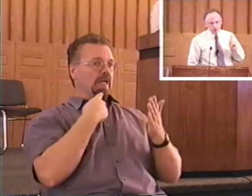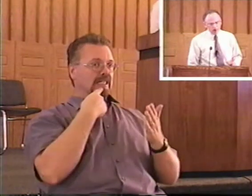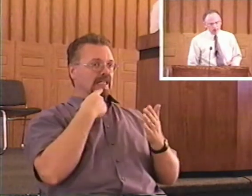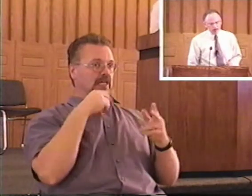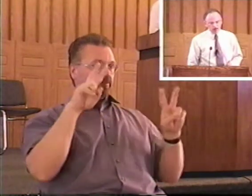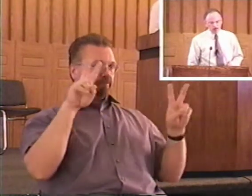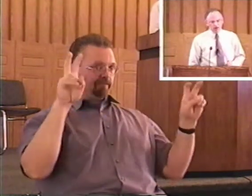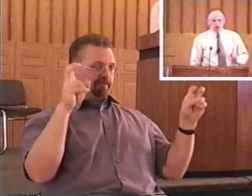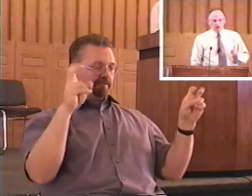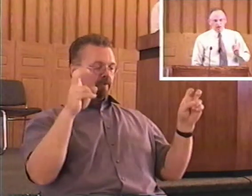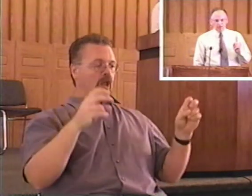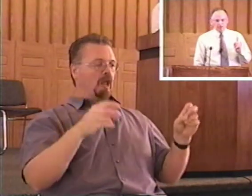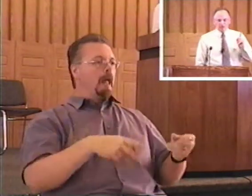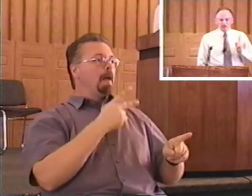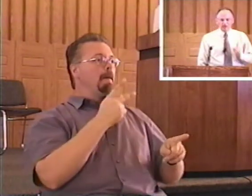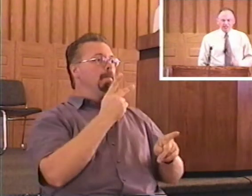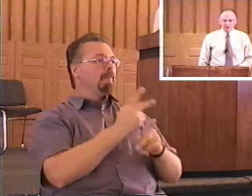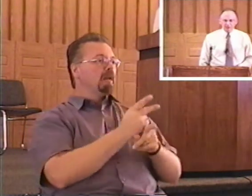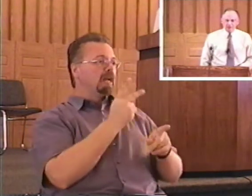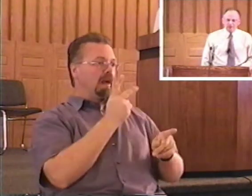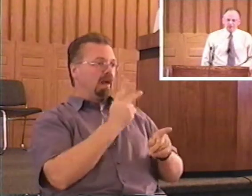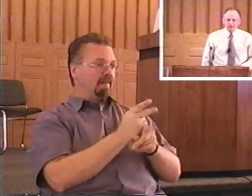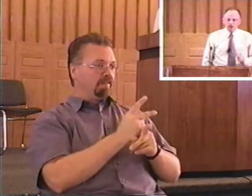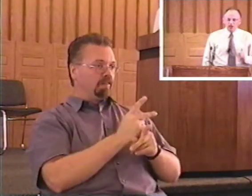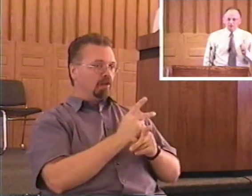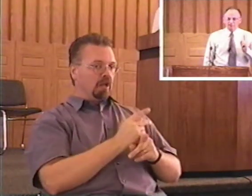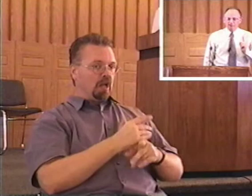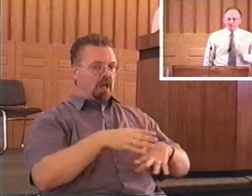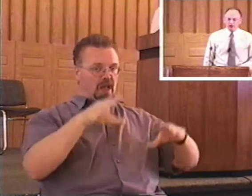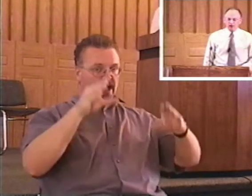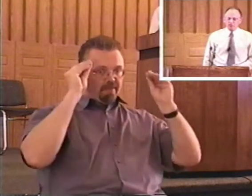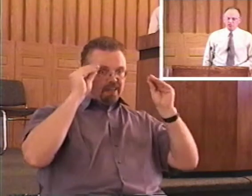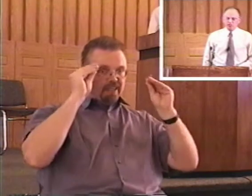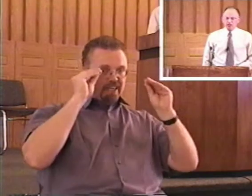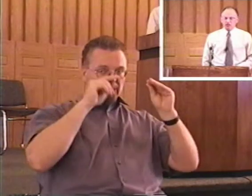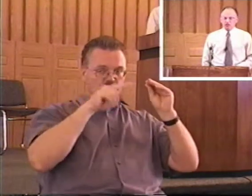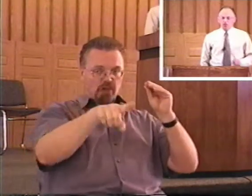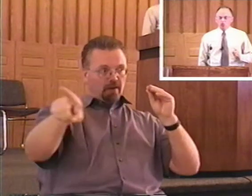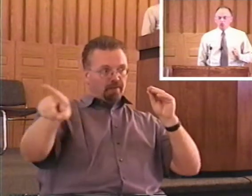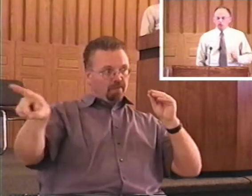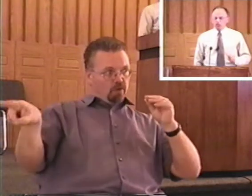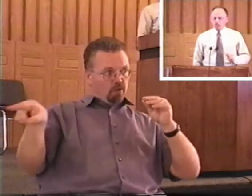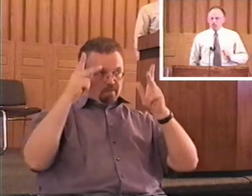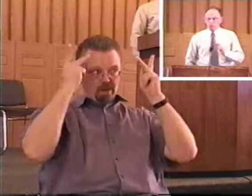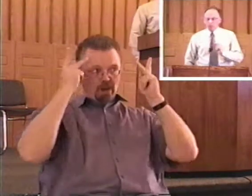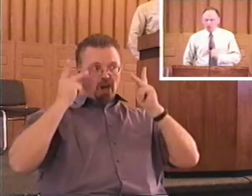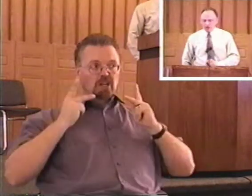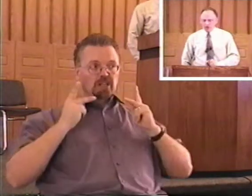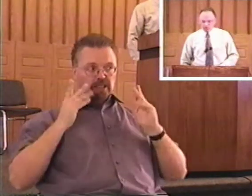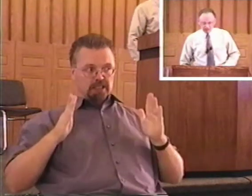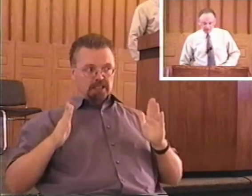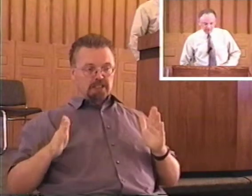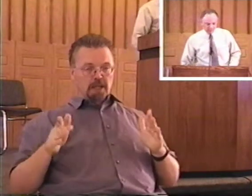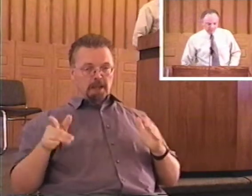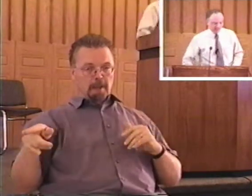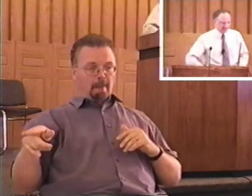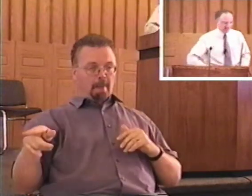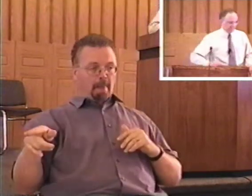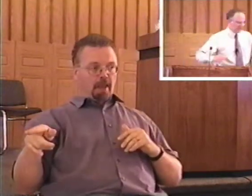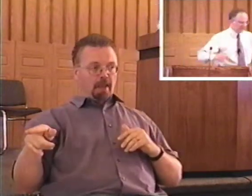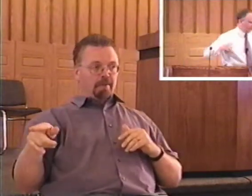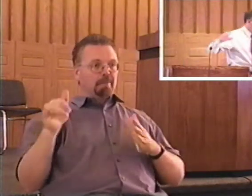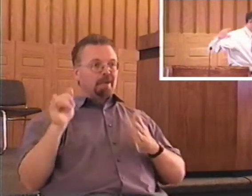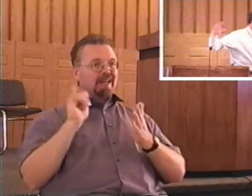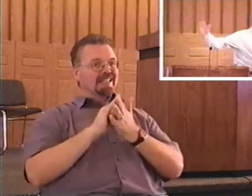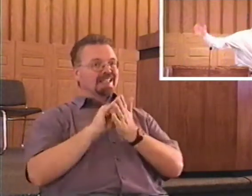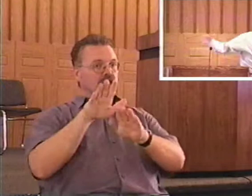message. Beware of the leaven of the Pharisees, which is hypocrisy.